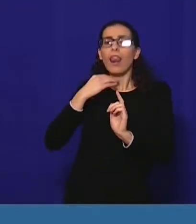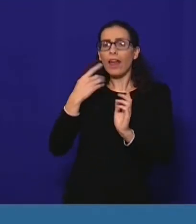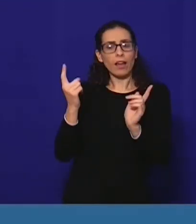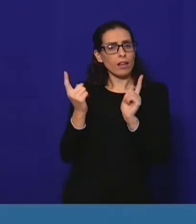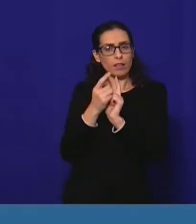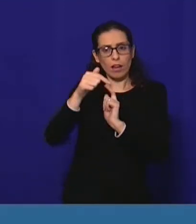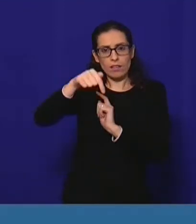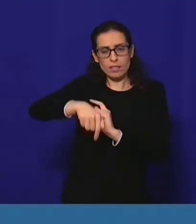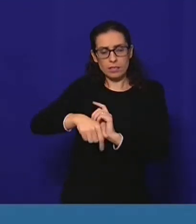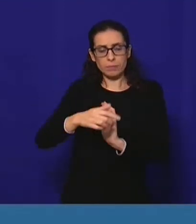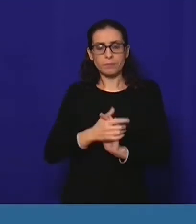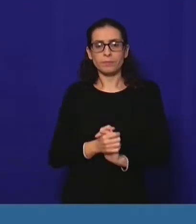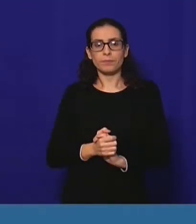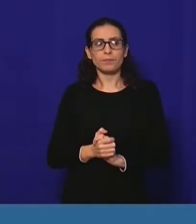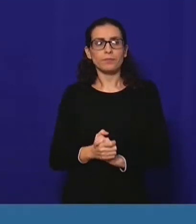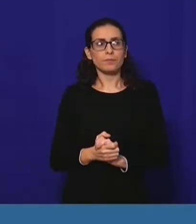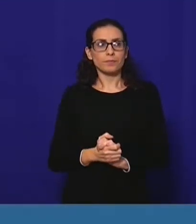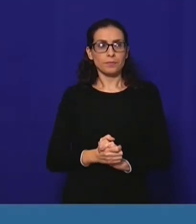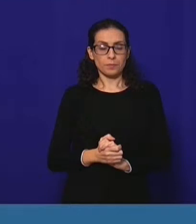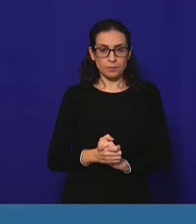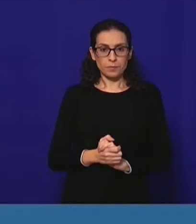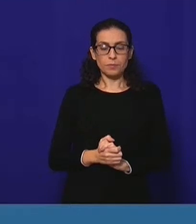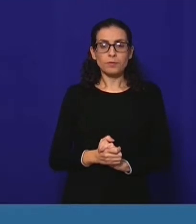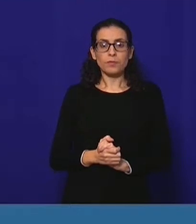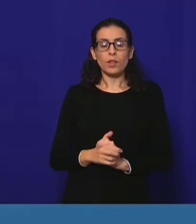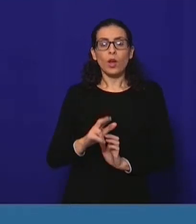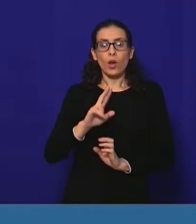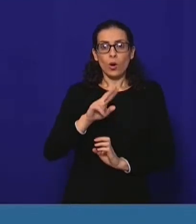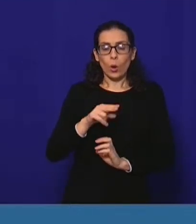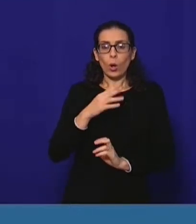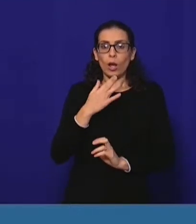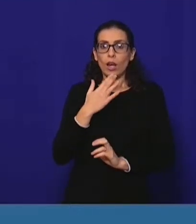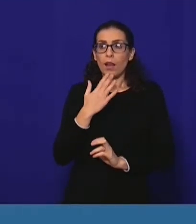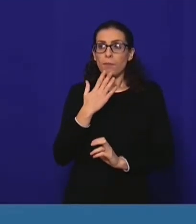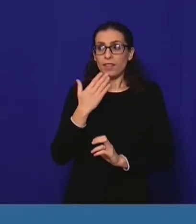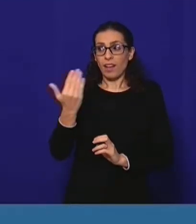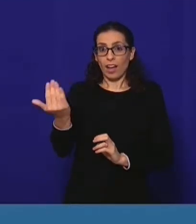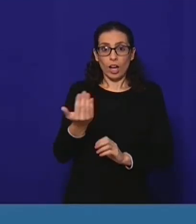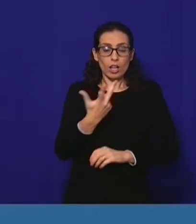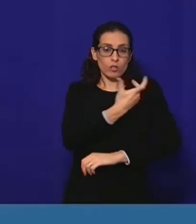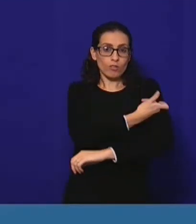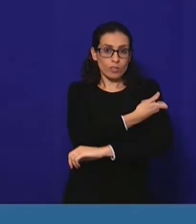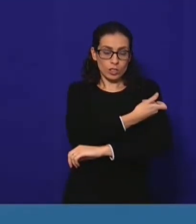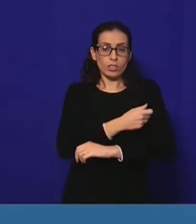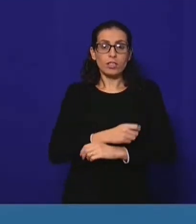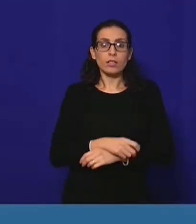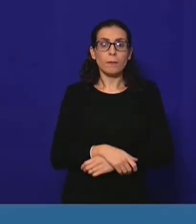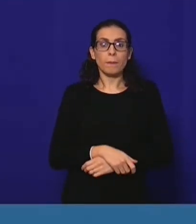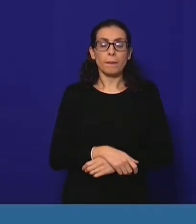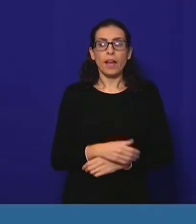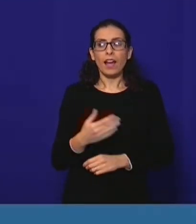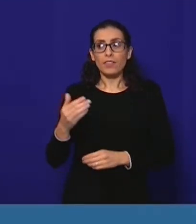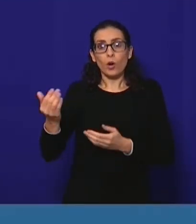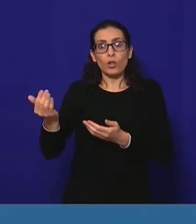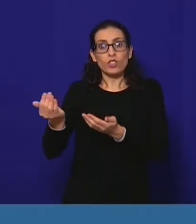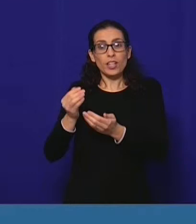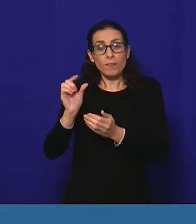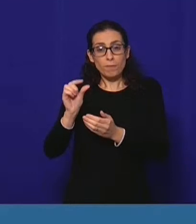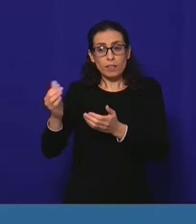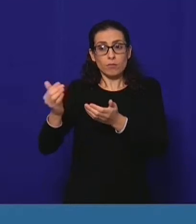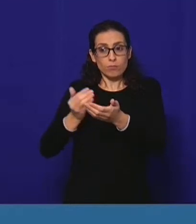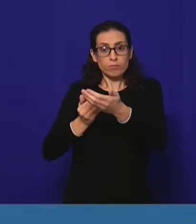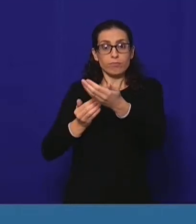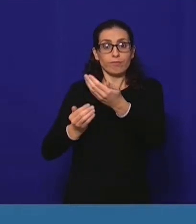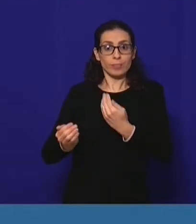wkoll l-ewwel numri ta' vaccines li ħibda jkollna li dawn tajb nifmu li ħibdew jiġu ftit, allura aħna